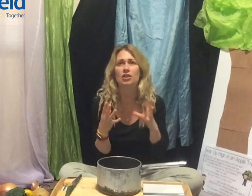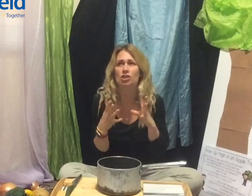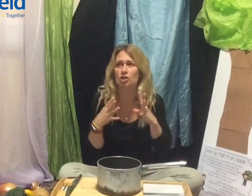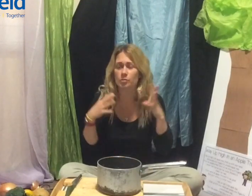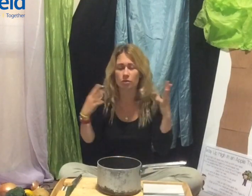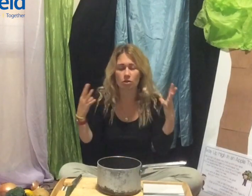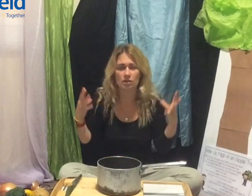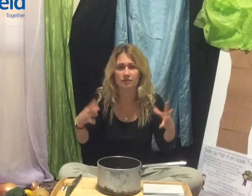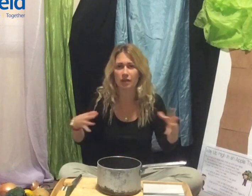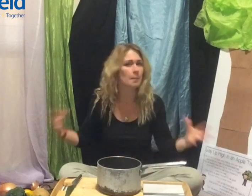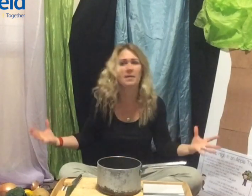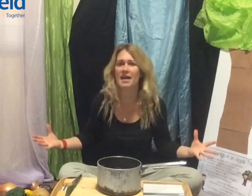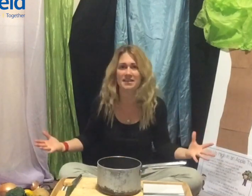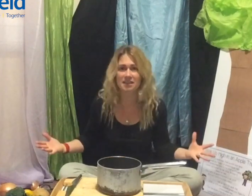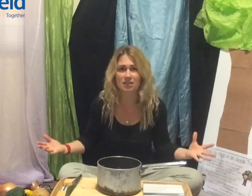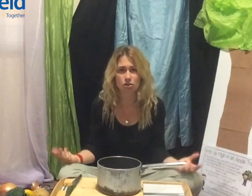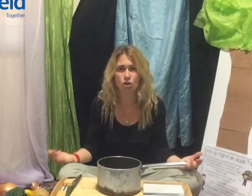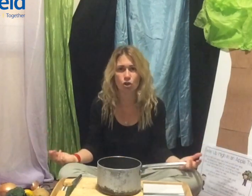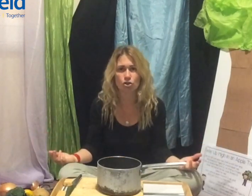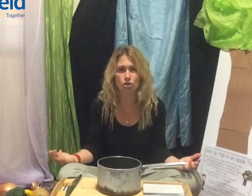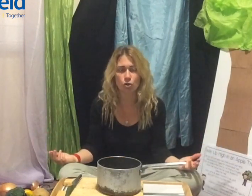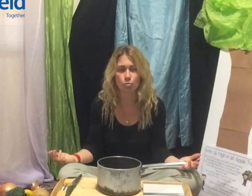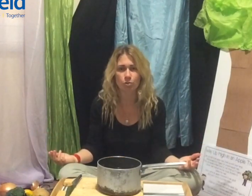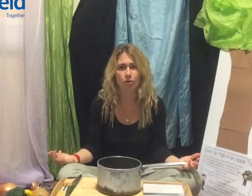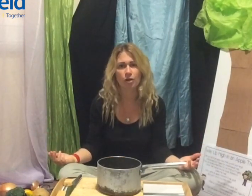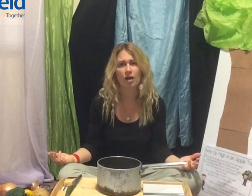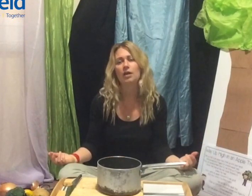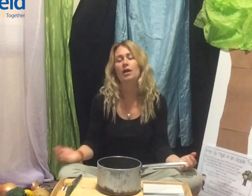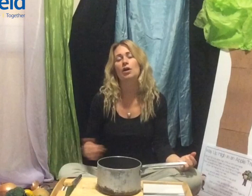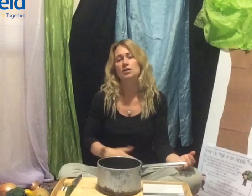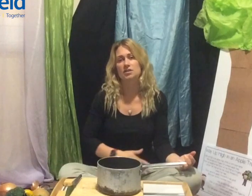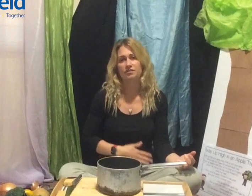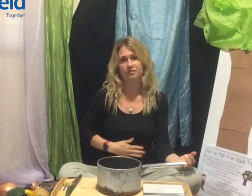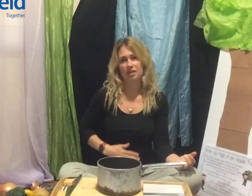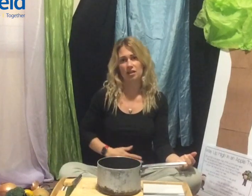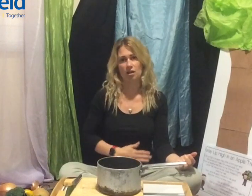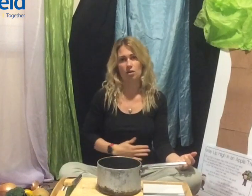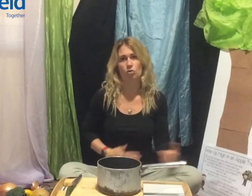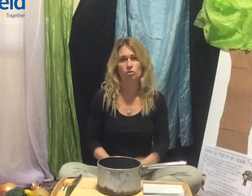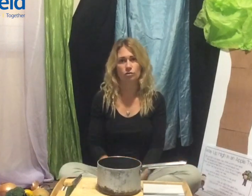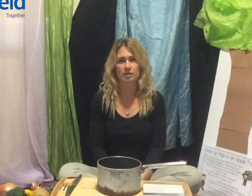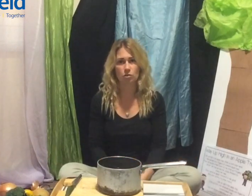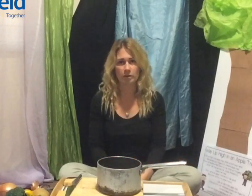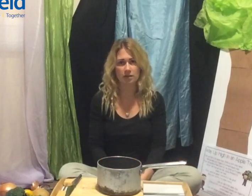delicious, beautiful, amazing stone soup to fill our hungry tummies."